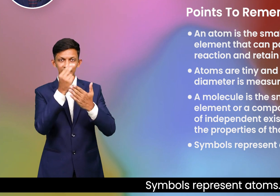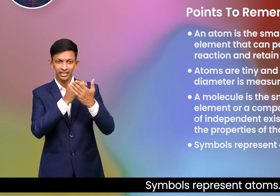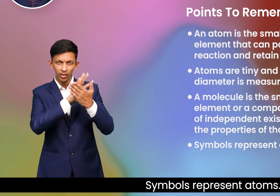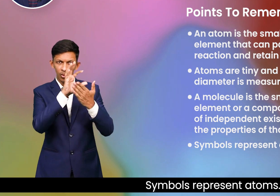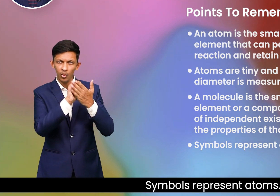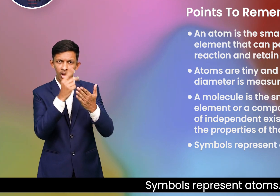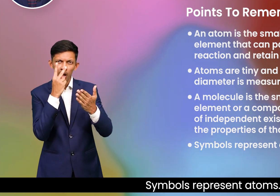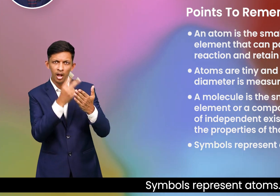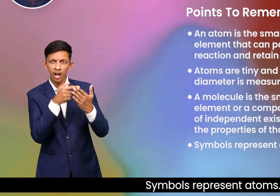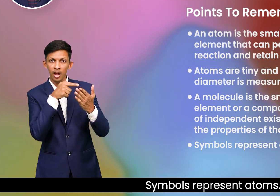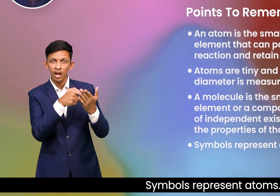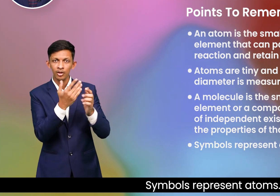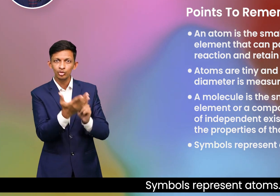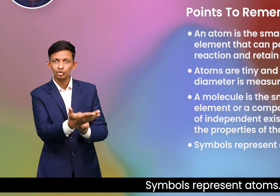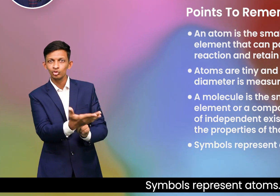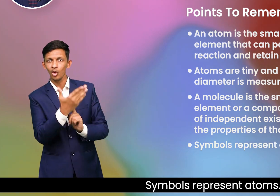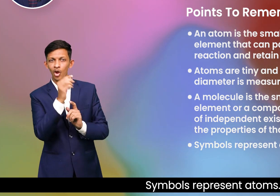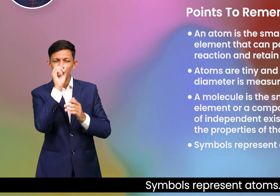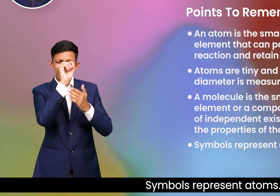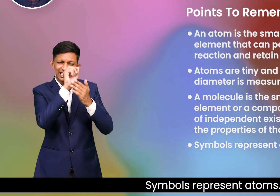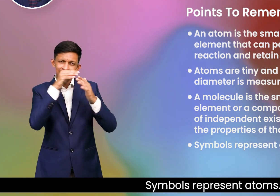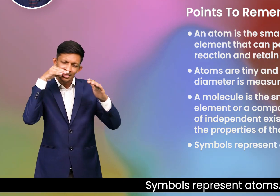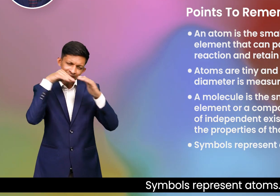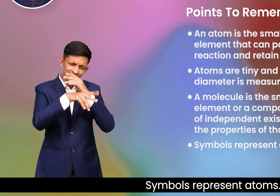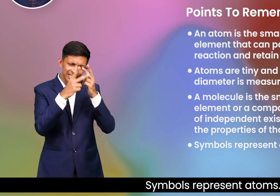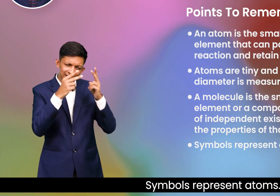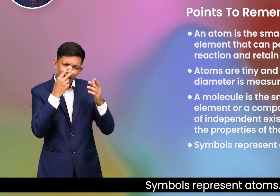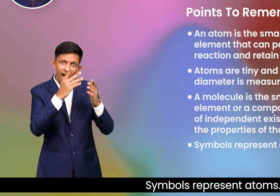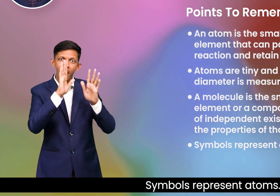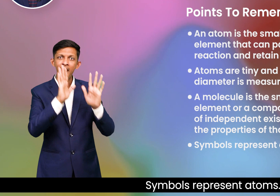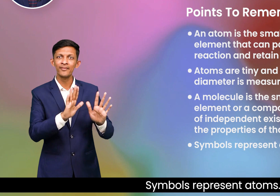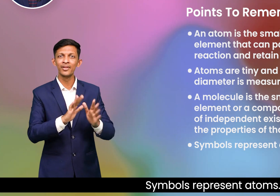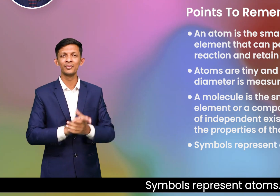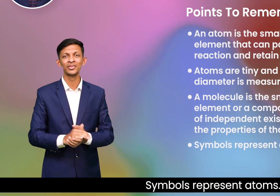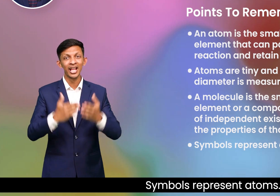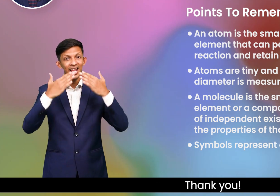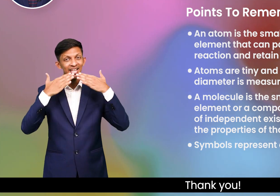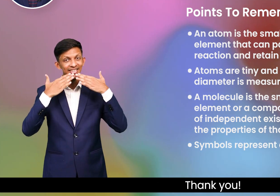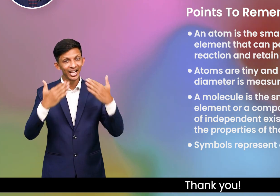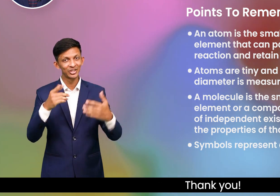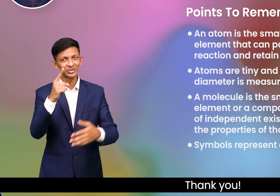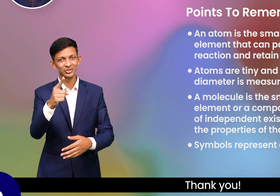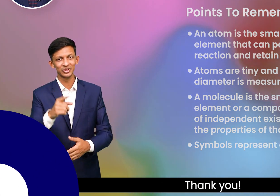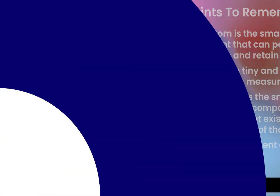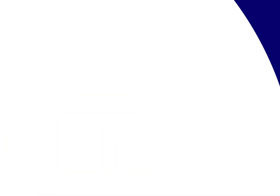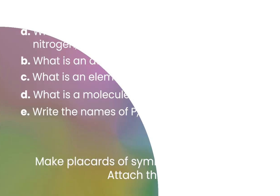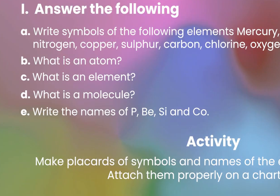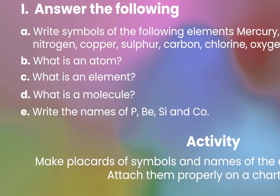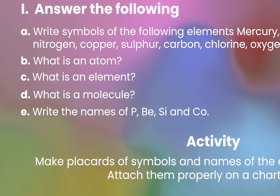Symbols represent atoms. Thank you.